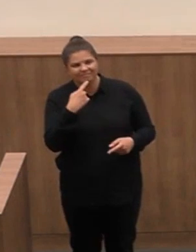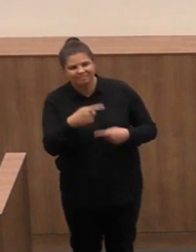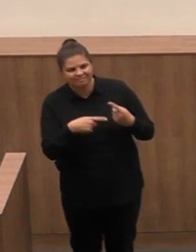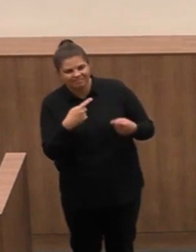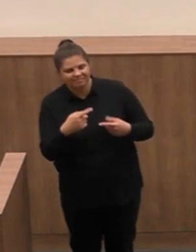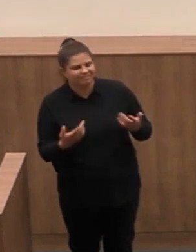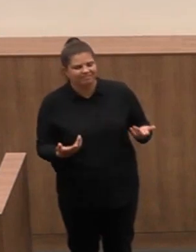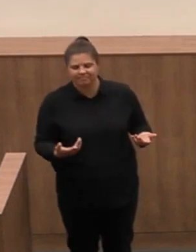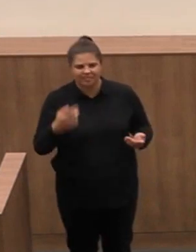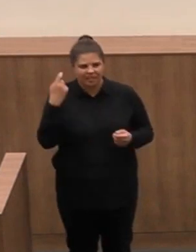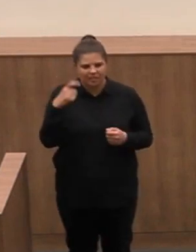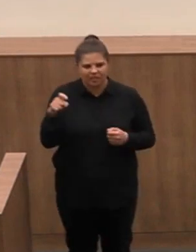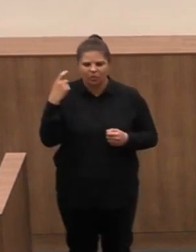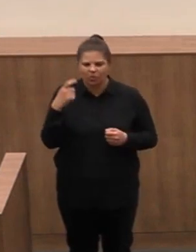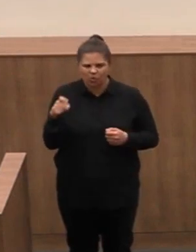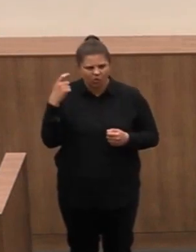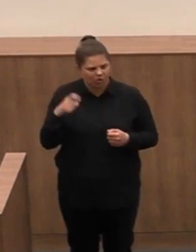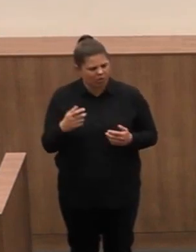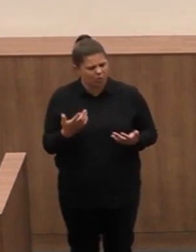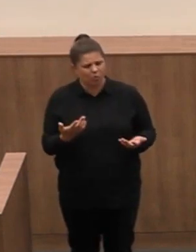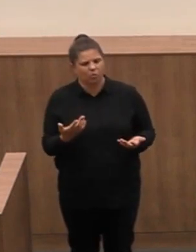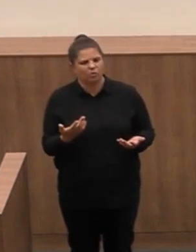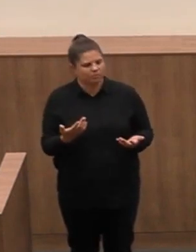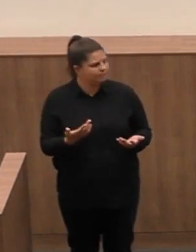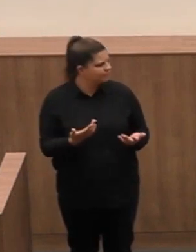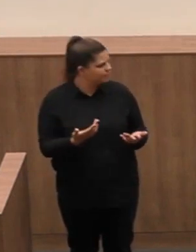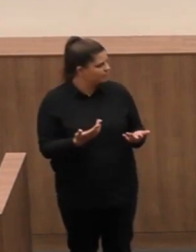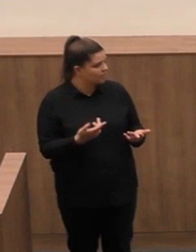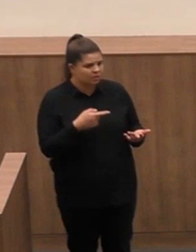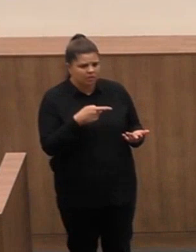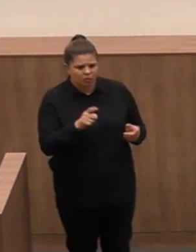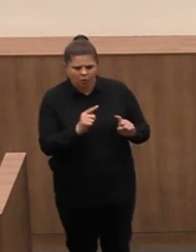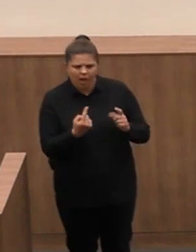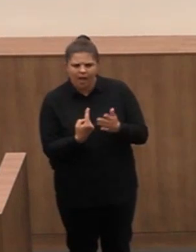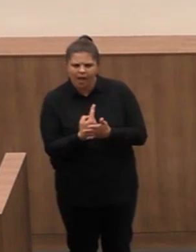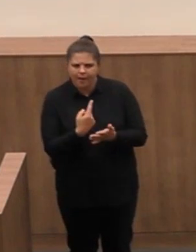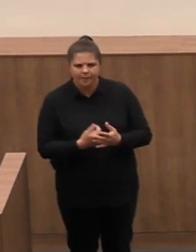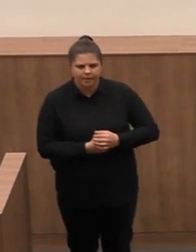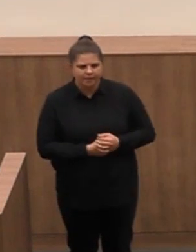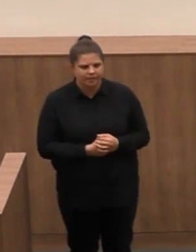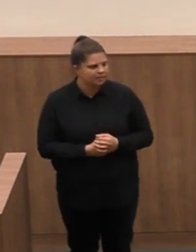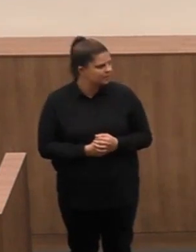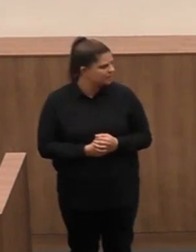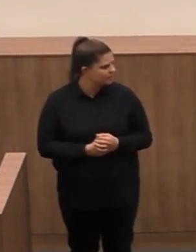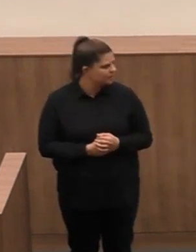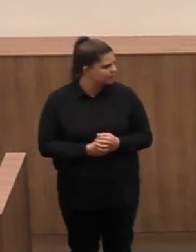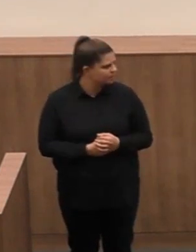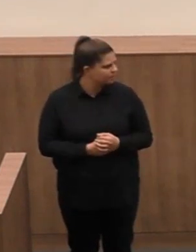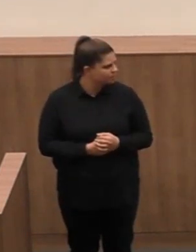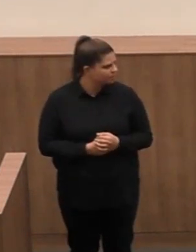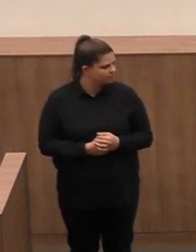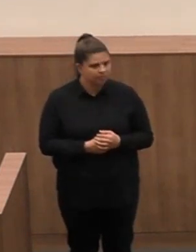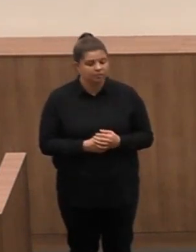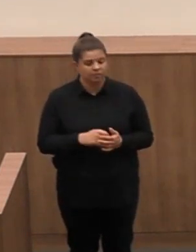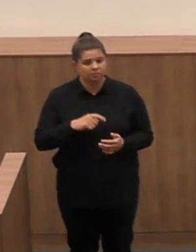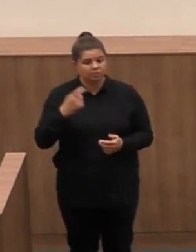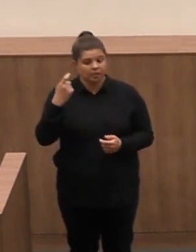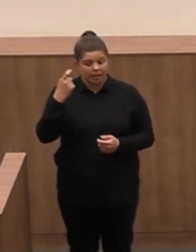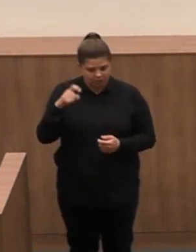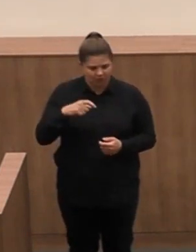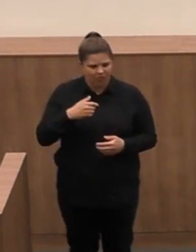you wanted and they were ignoring what you were saying, what happened? What were some of the issues that